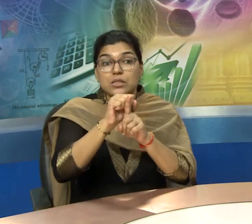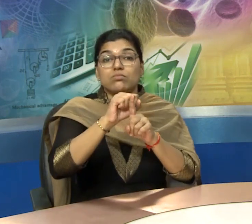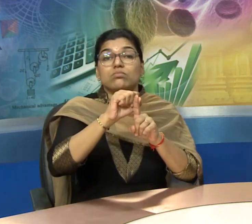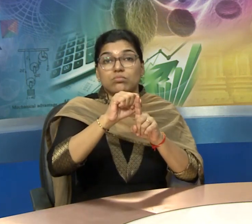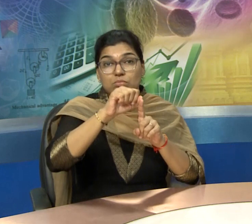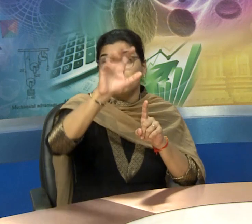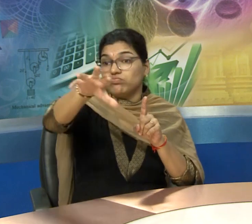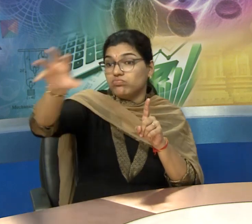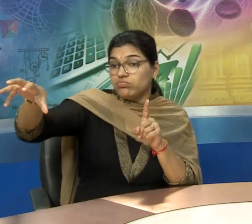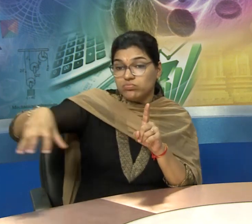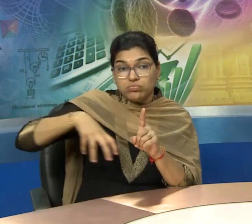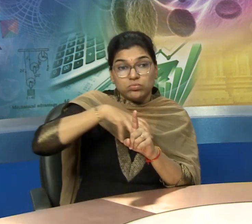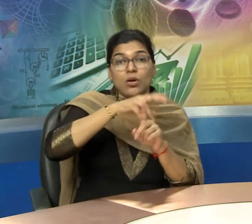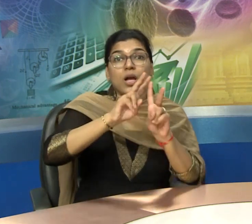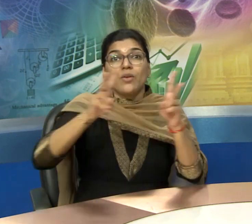So there are different kinds of